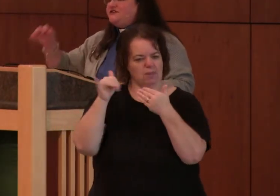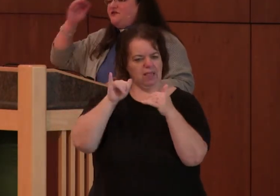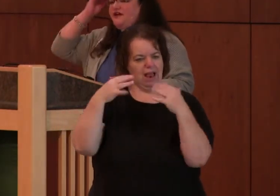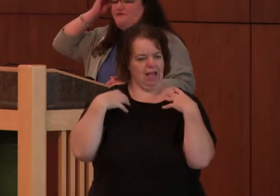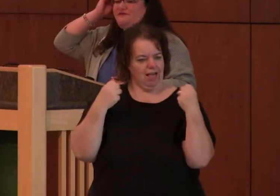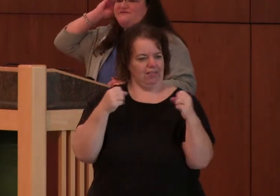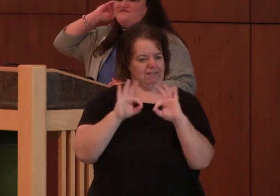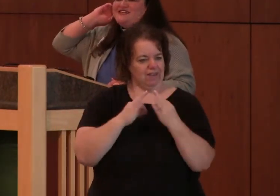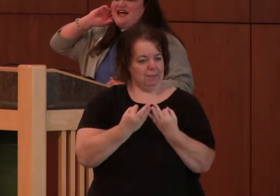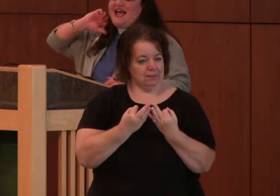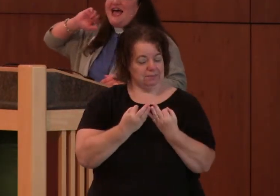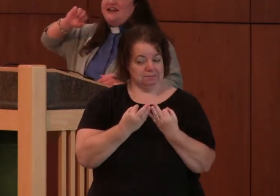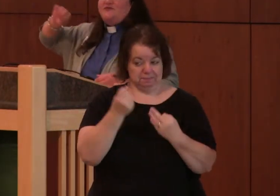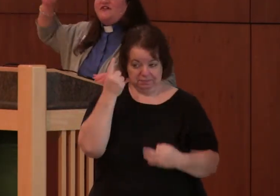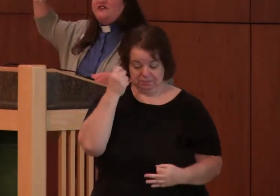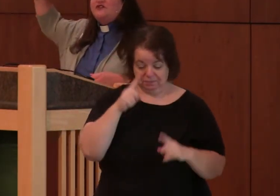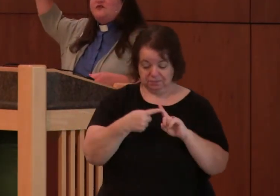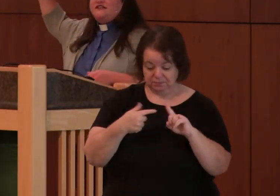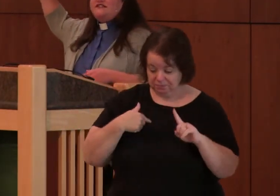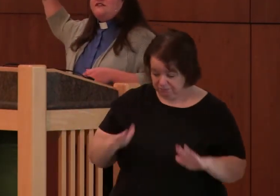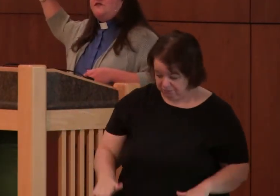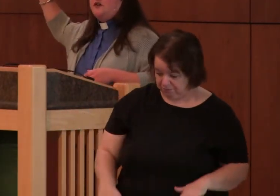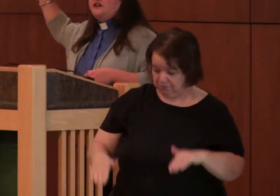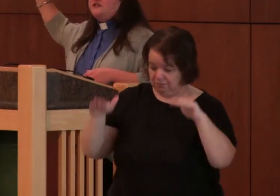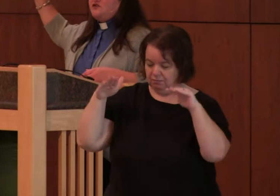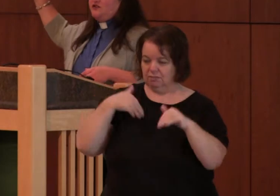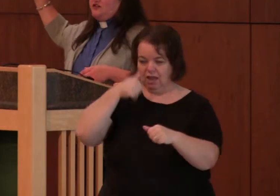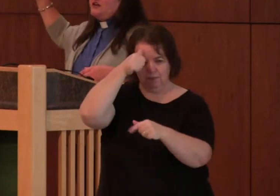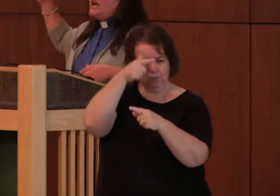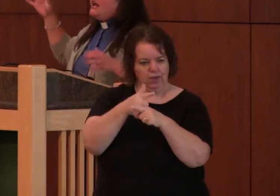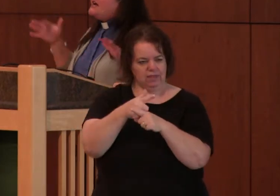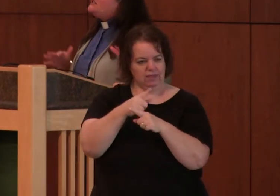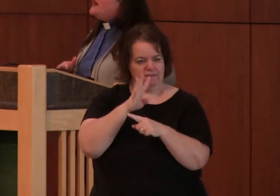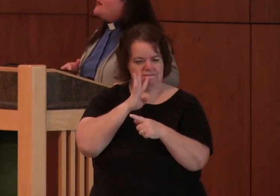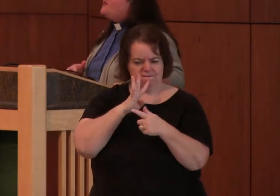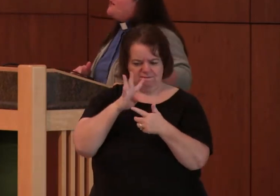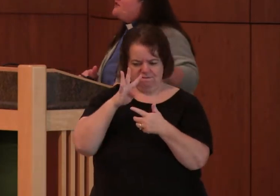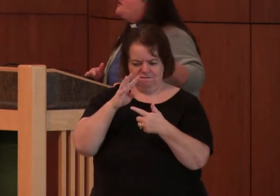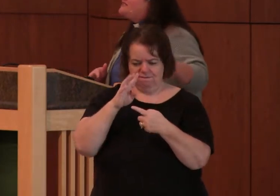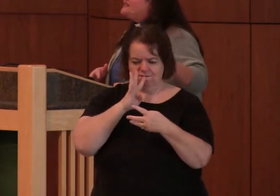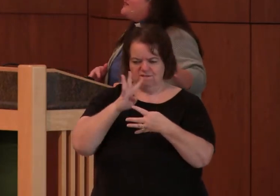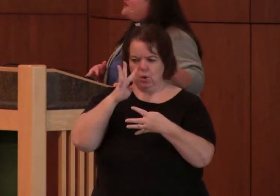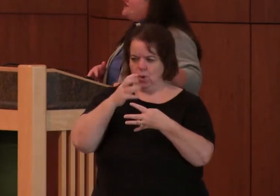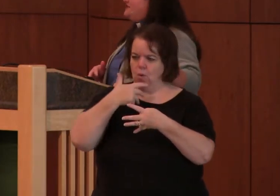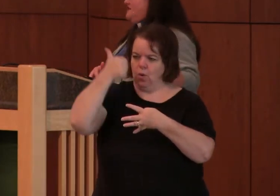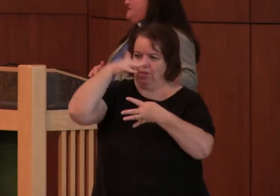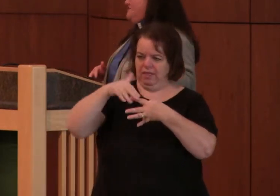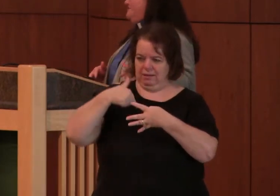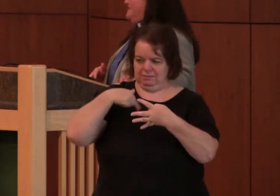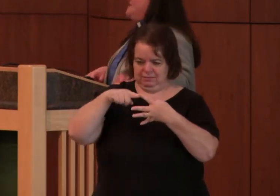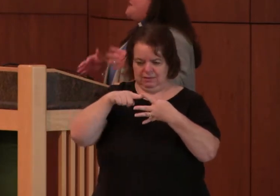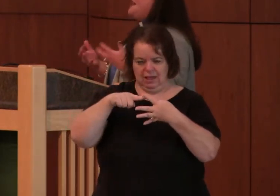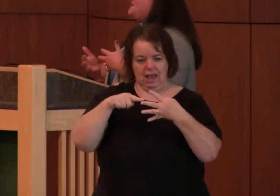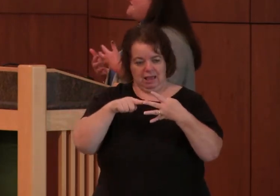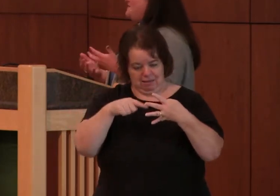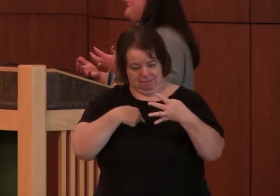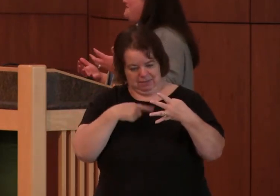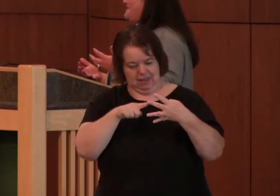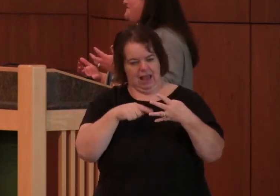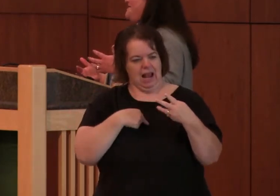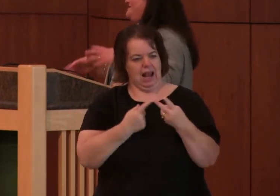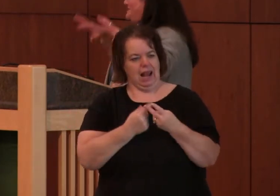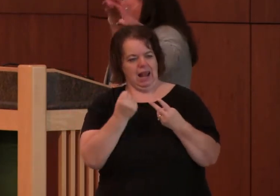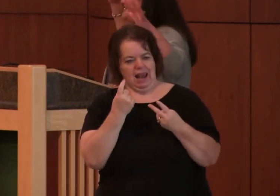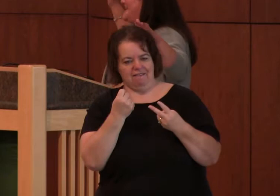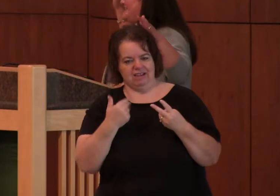You see, when I was growing up, I had a brother who was 4 years older, and I also had a brother who was 11 years younger. Yes, I grew up in